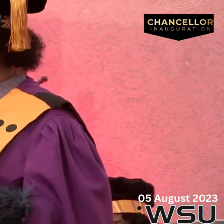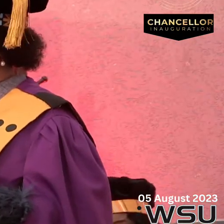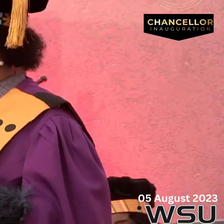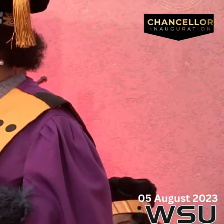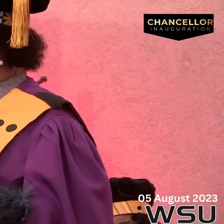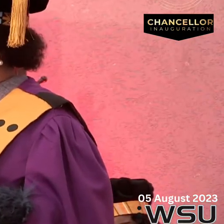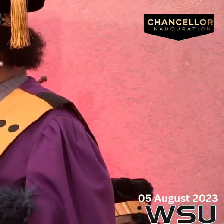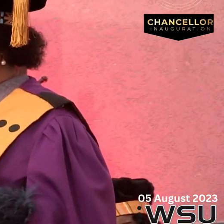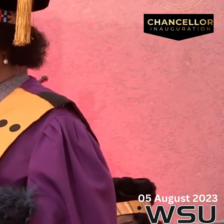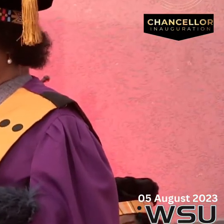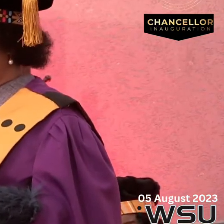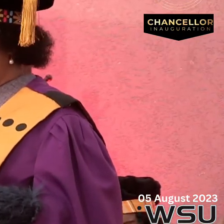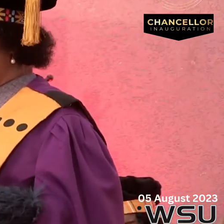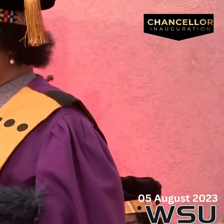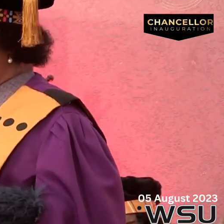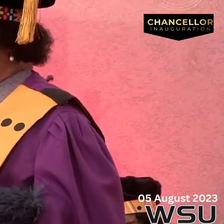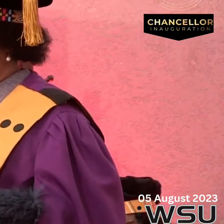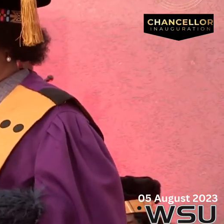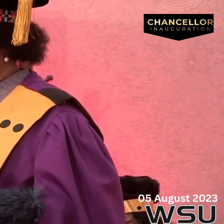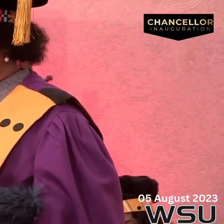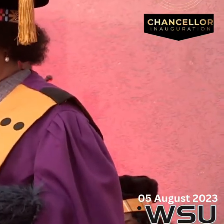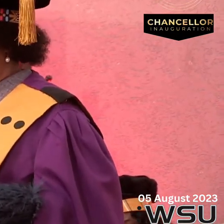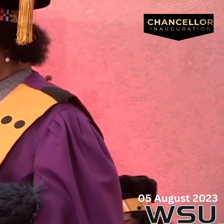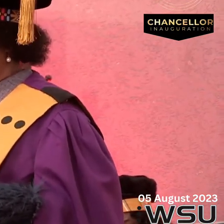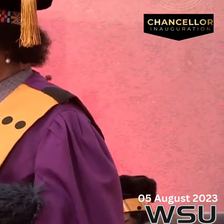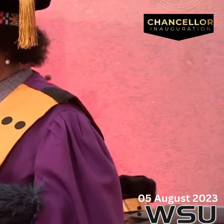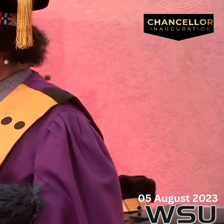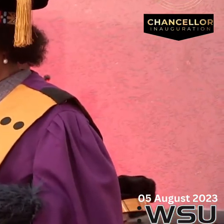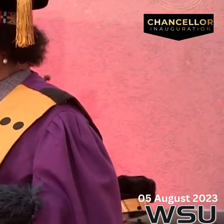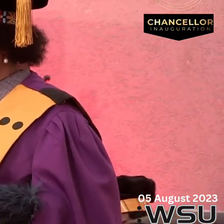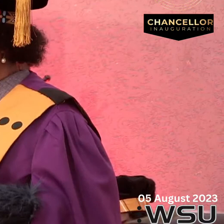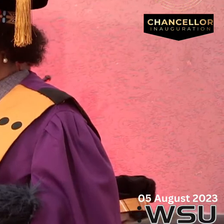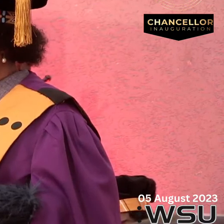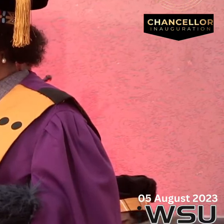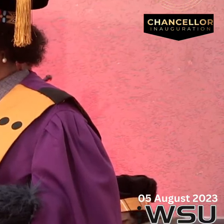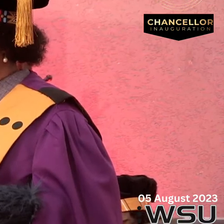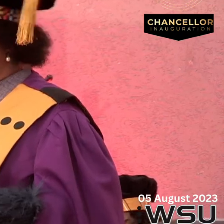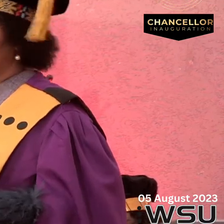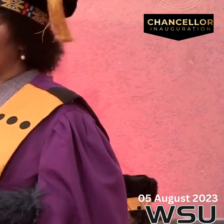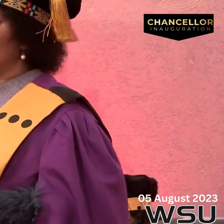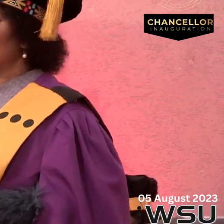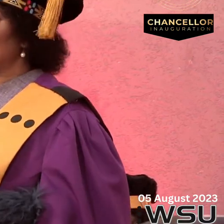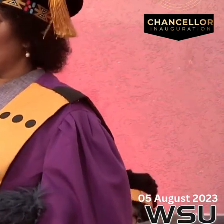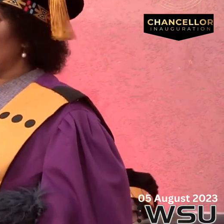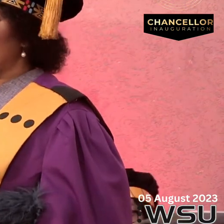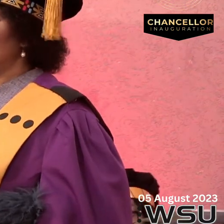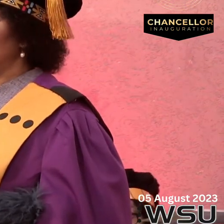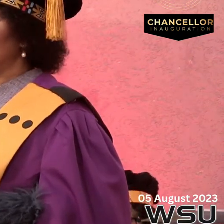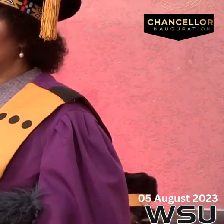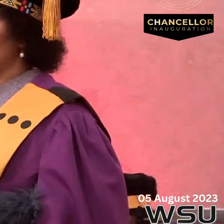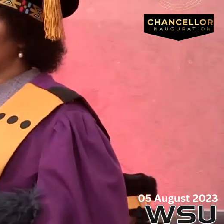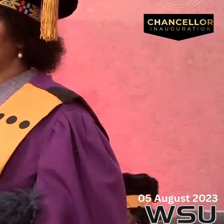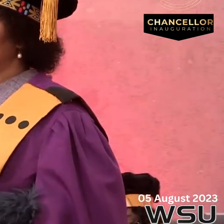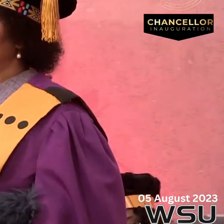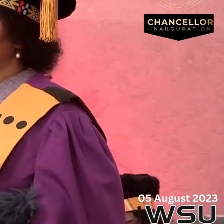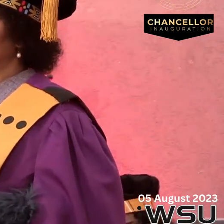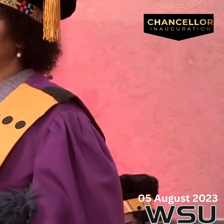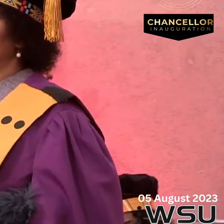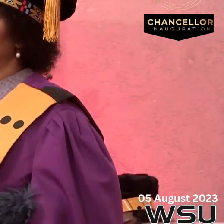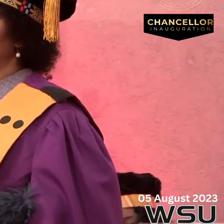as Chancellor of Walter Sisulu University, as prescribed in the statute. So help me God.